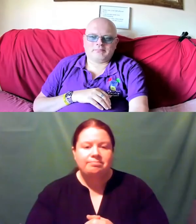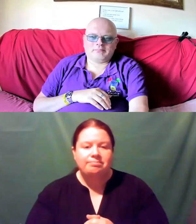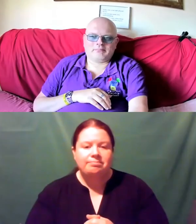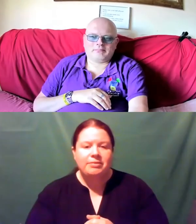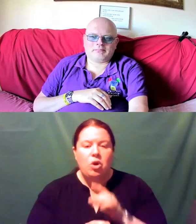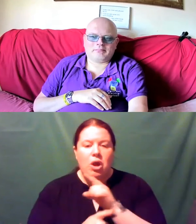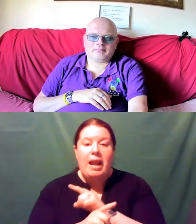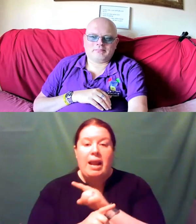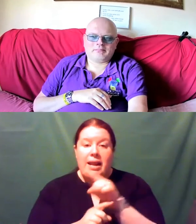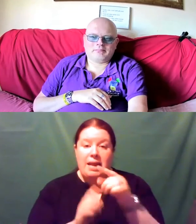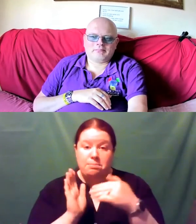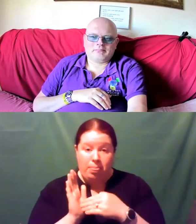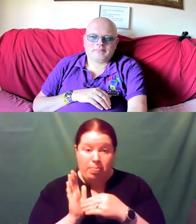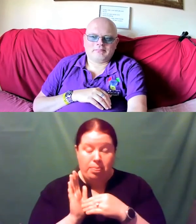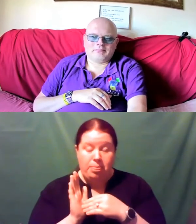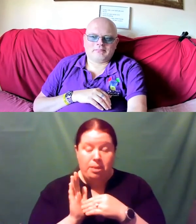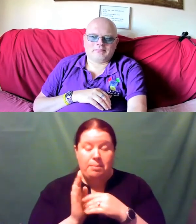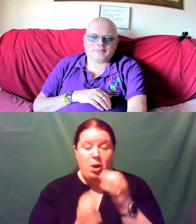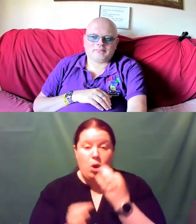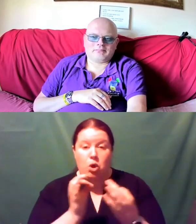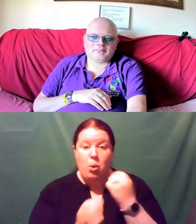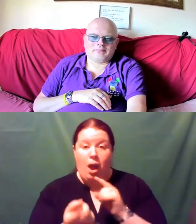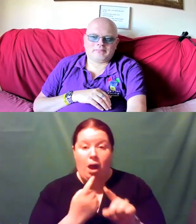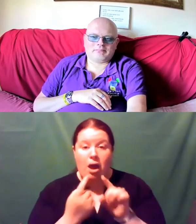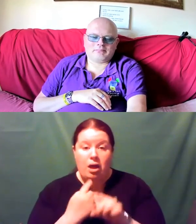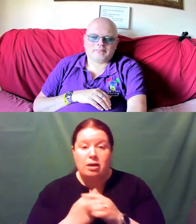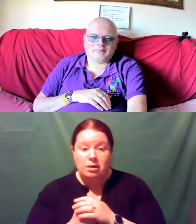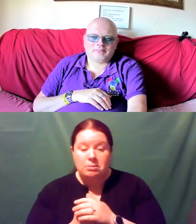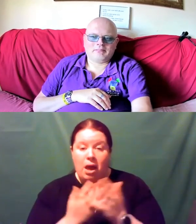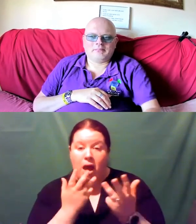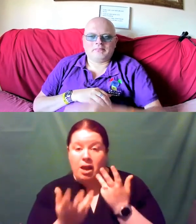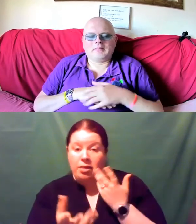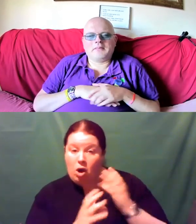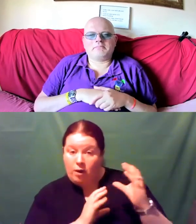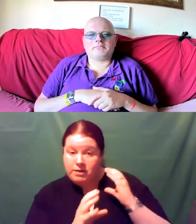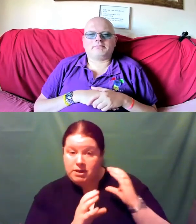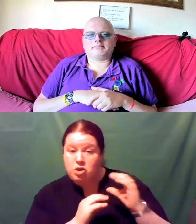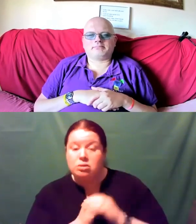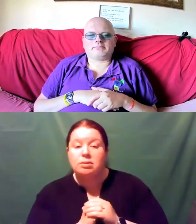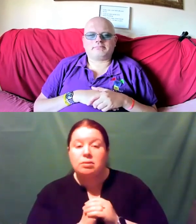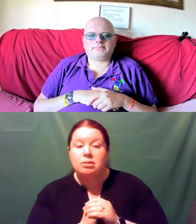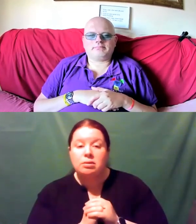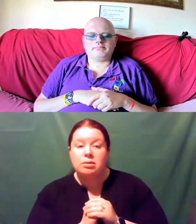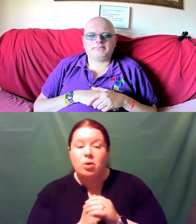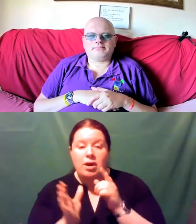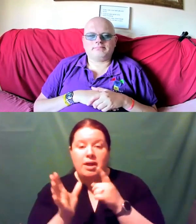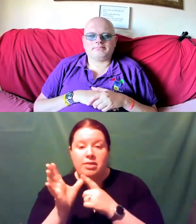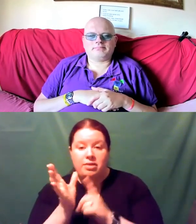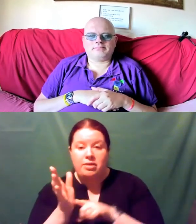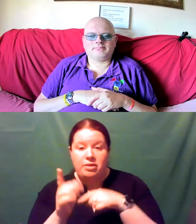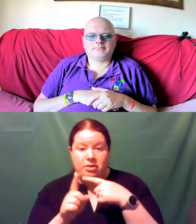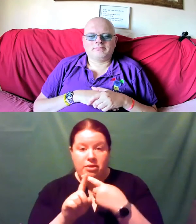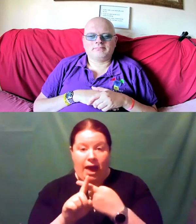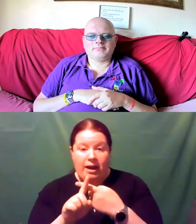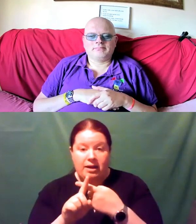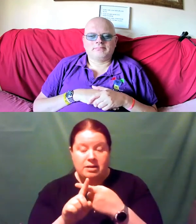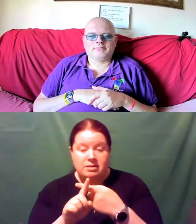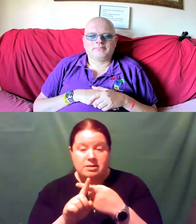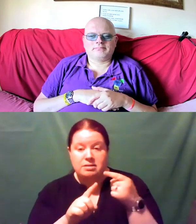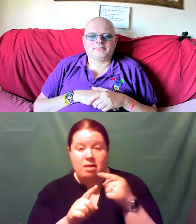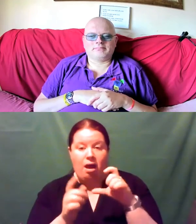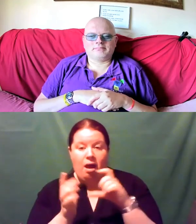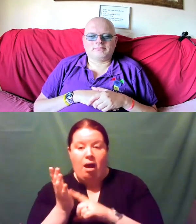next month, our Q&A is going to be a chance to have another conversation, but this time with Alex Claire Young, who has been on our